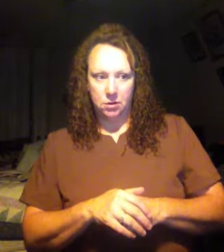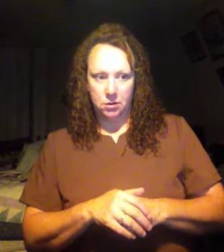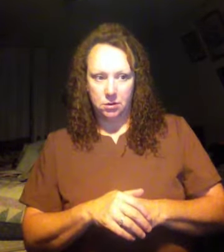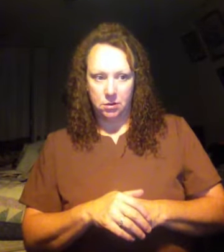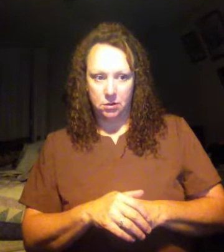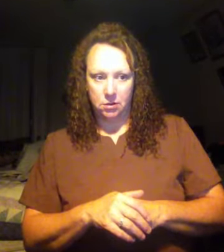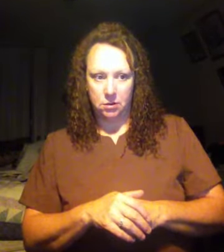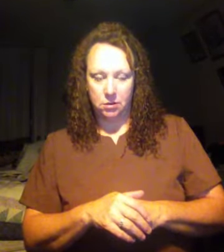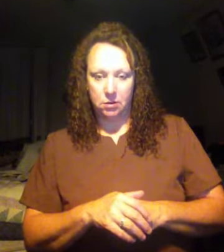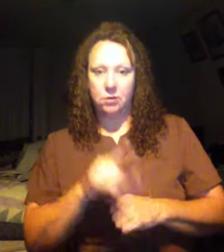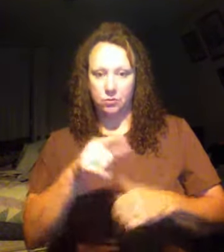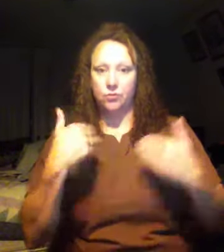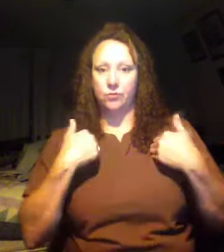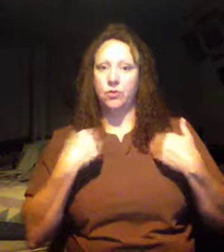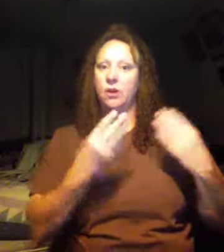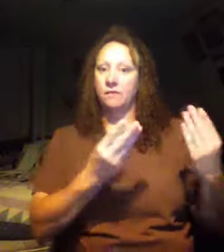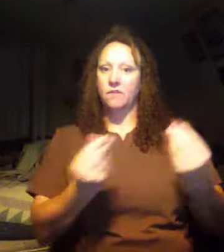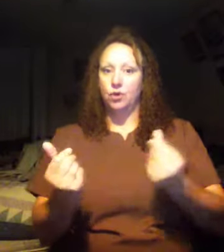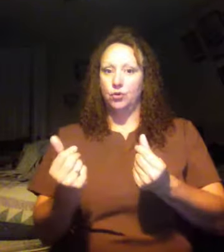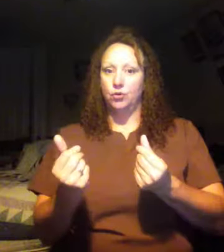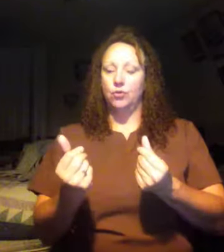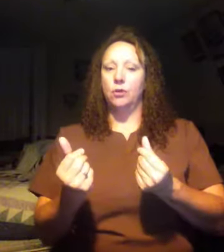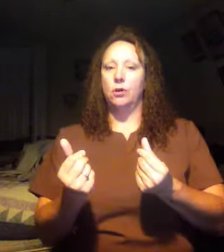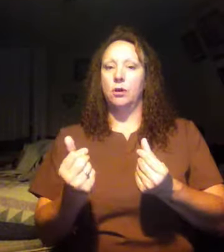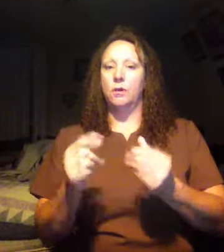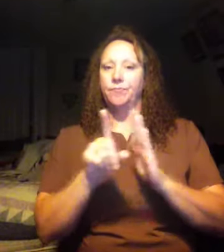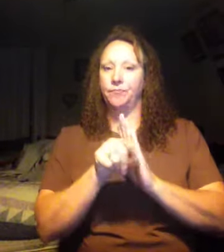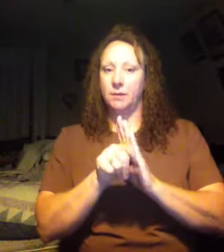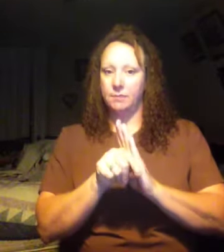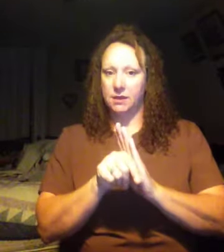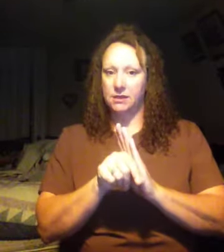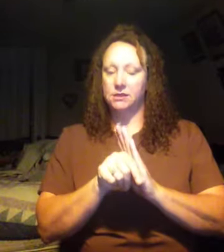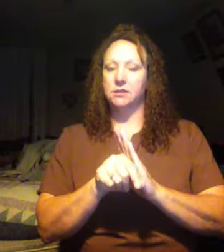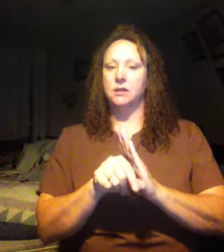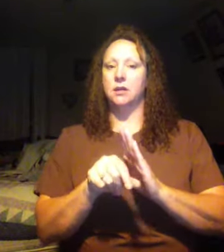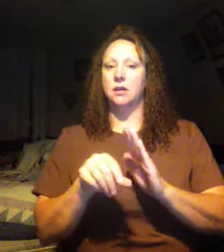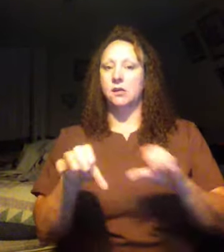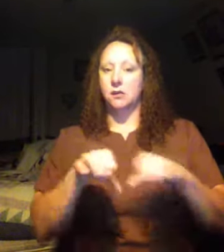minutes to do that. You've already read 2. You can go on and start 3.